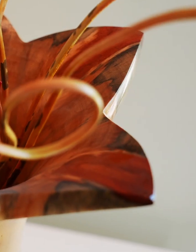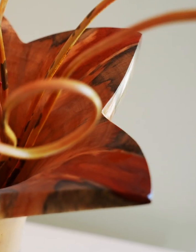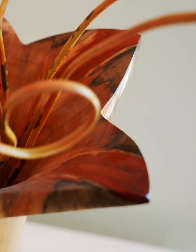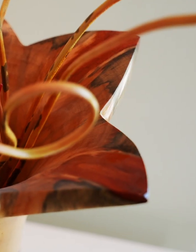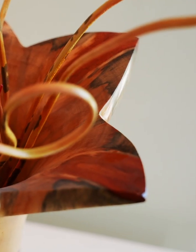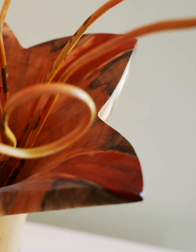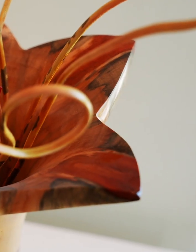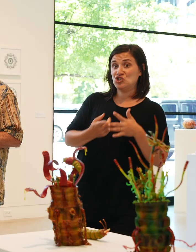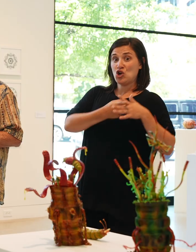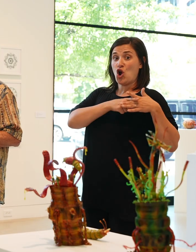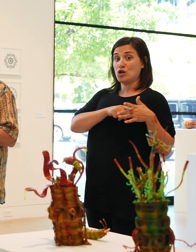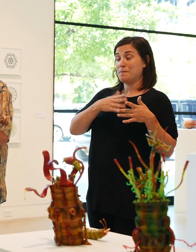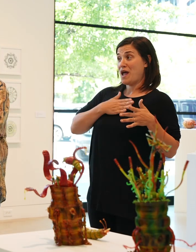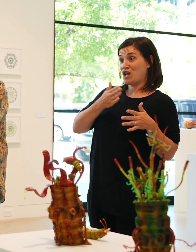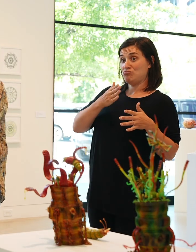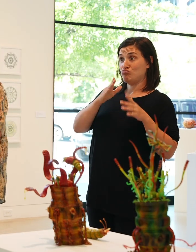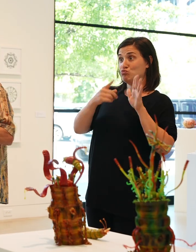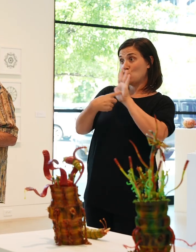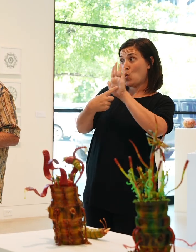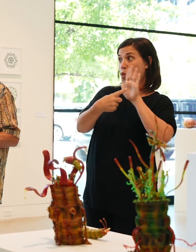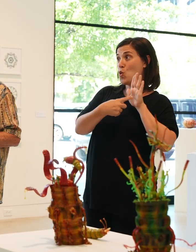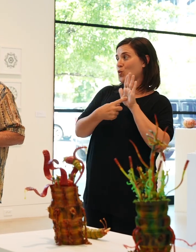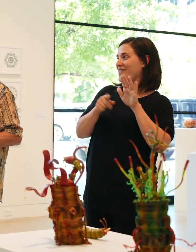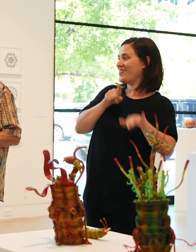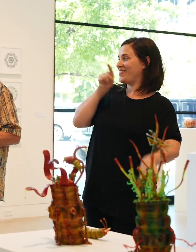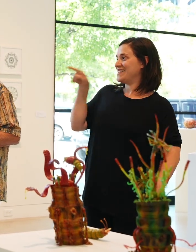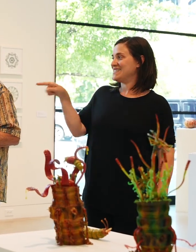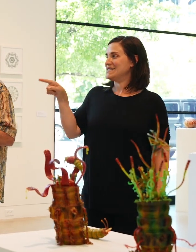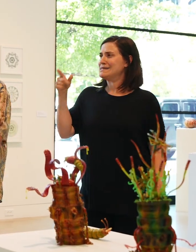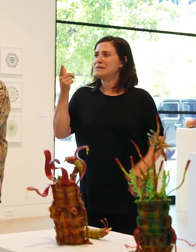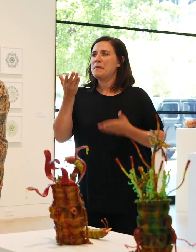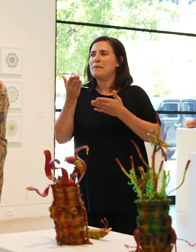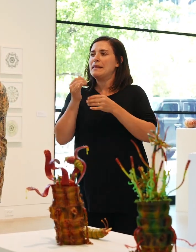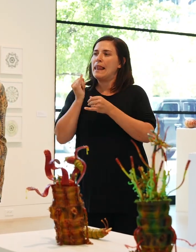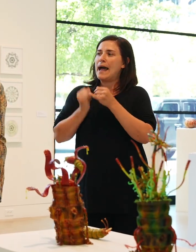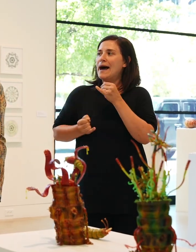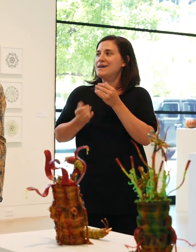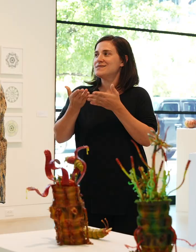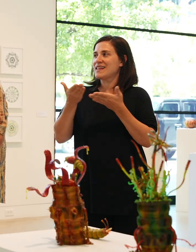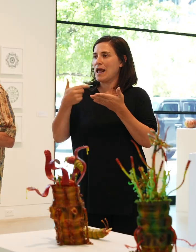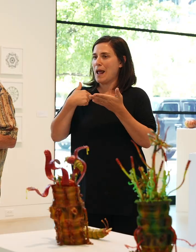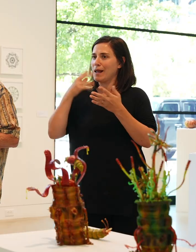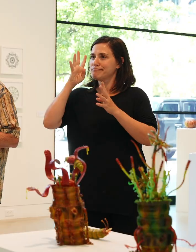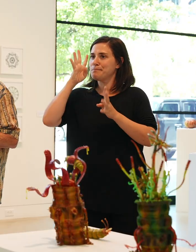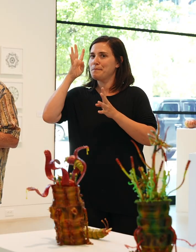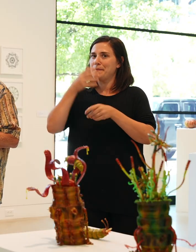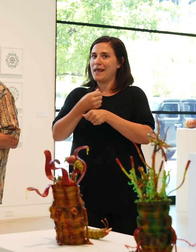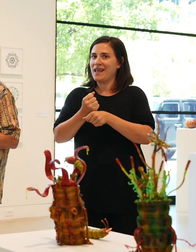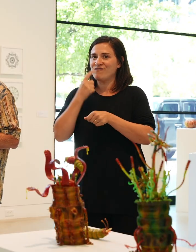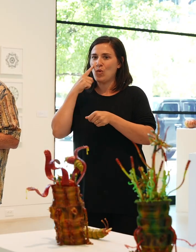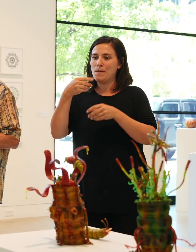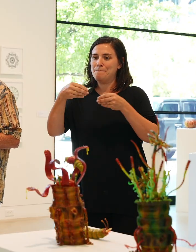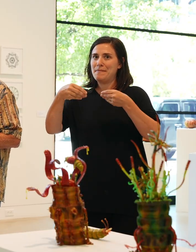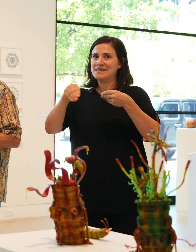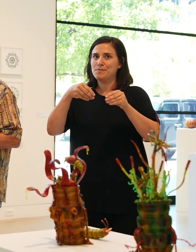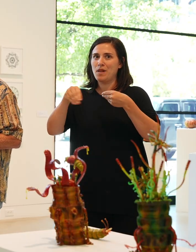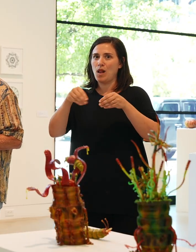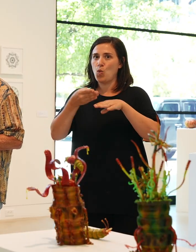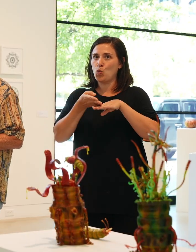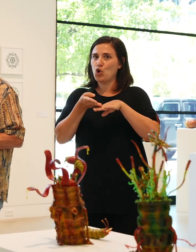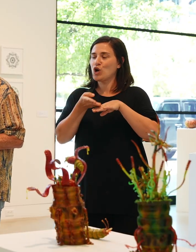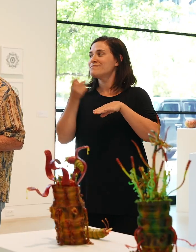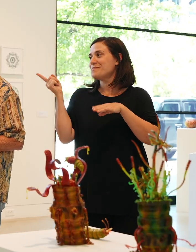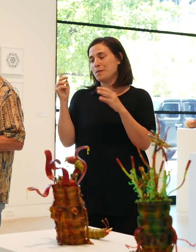I made using the bendable wood. And then, as you can see, more of the island pine.